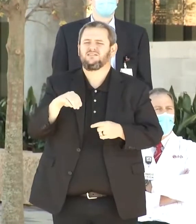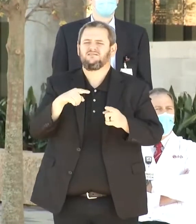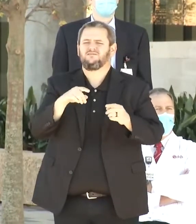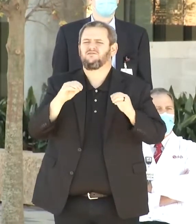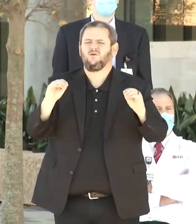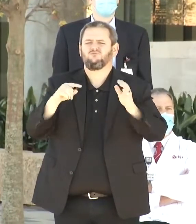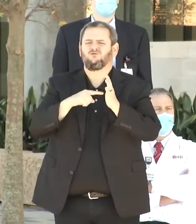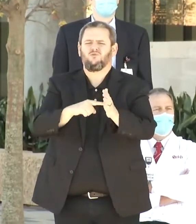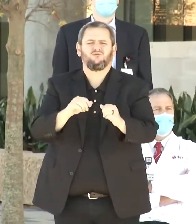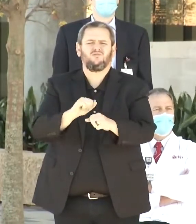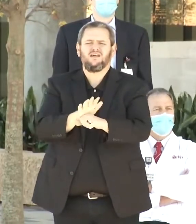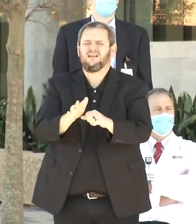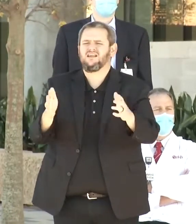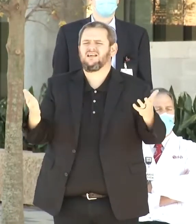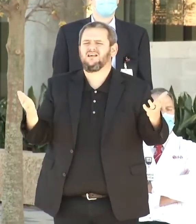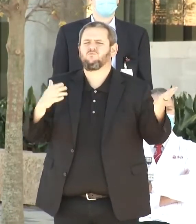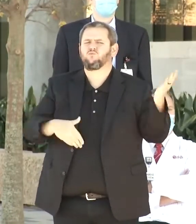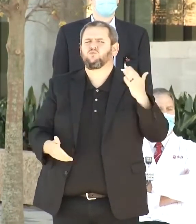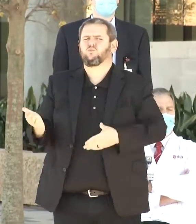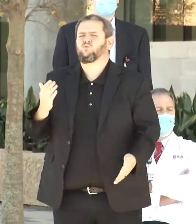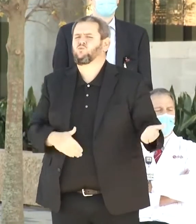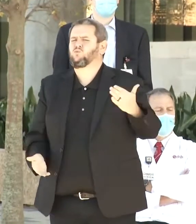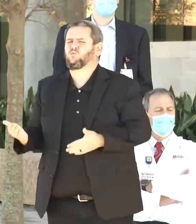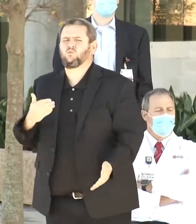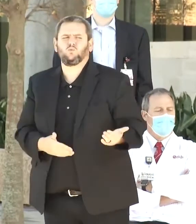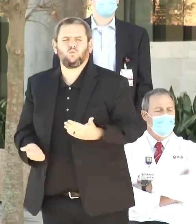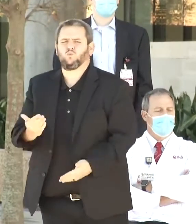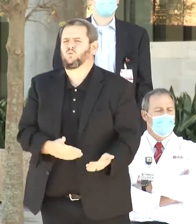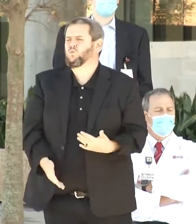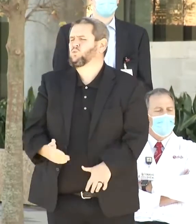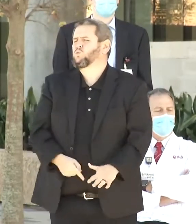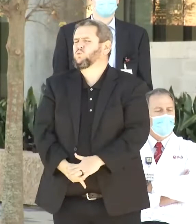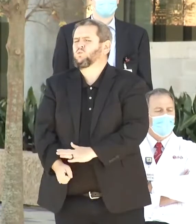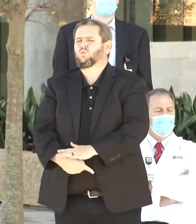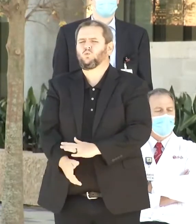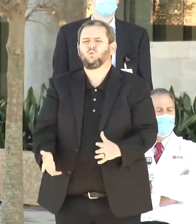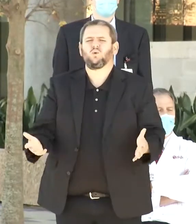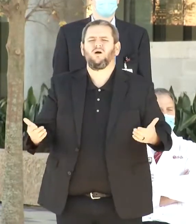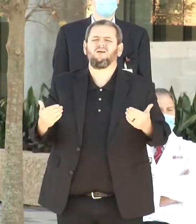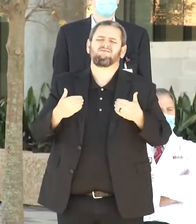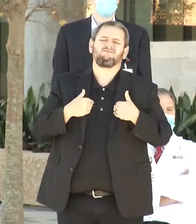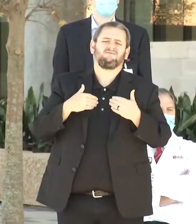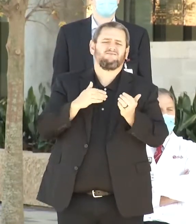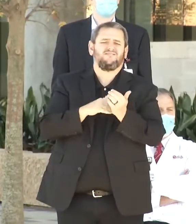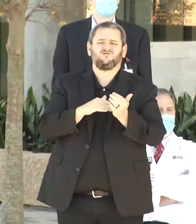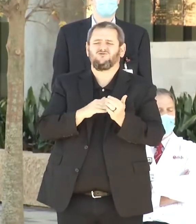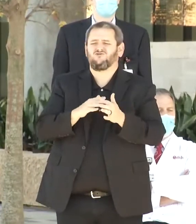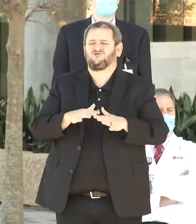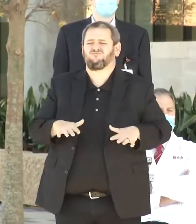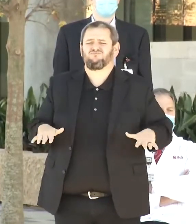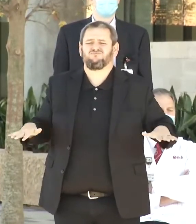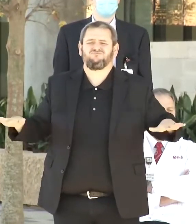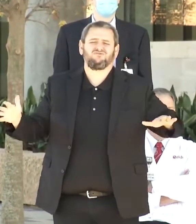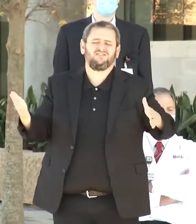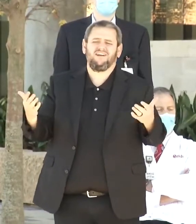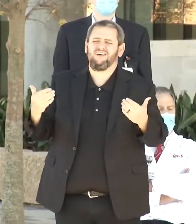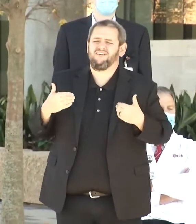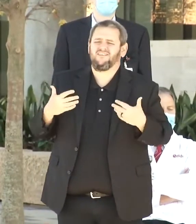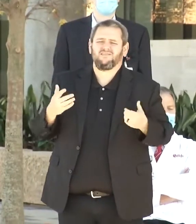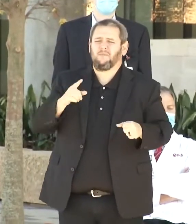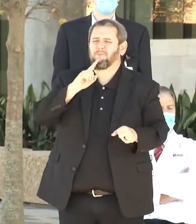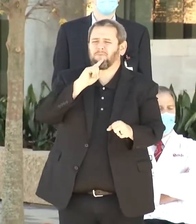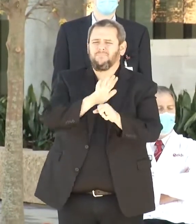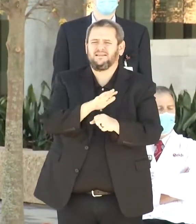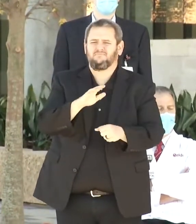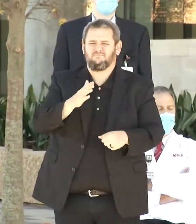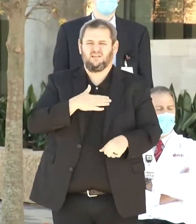a doctor who dedicated her life and career to taking care of some of the most vulnerable patients, babies in the intensive